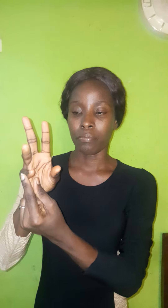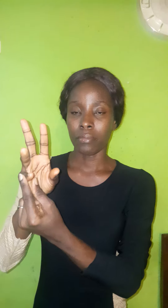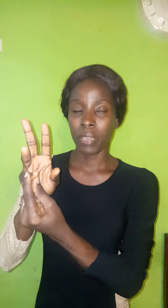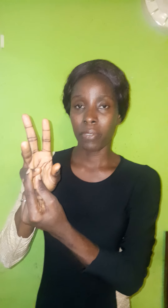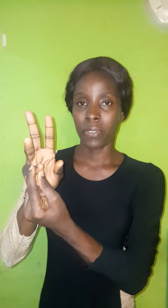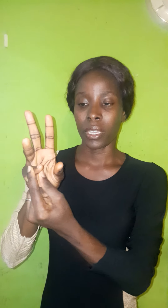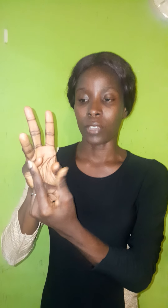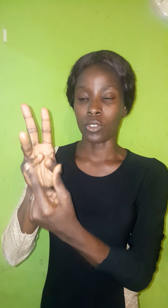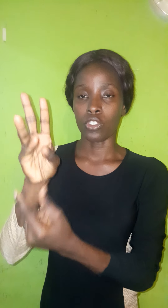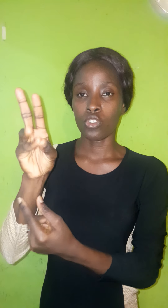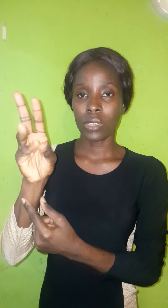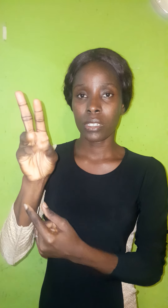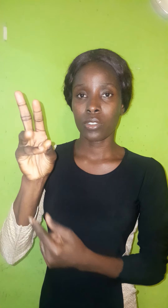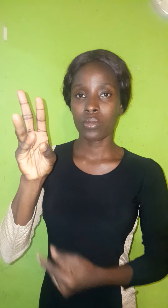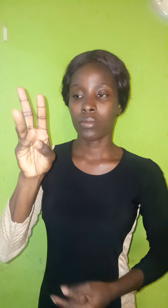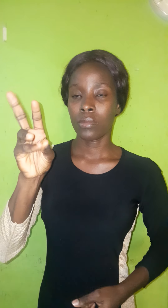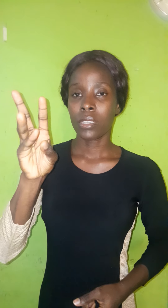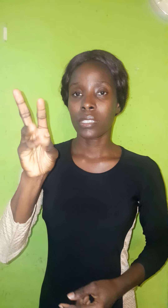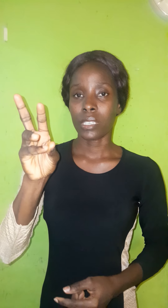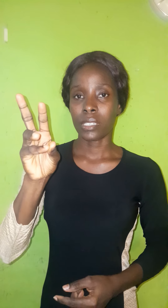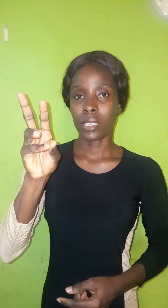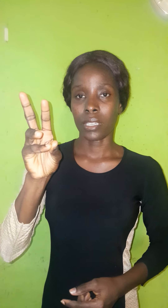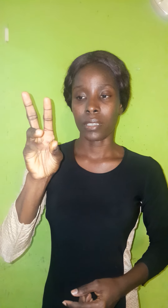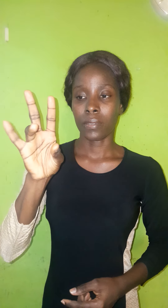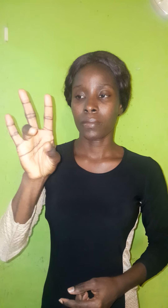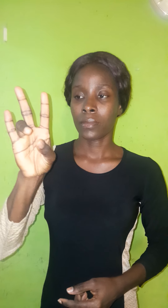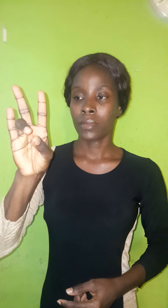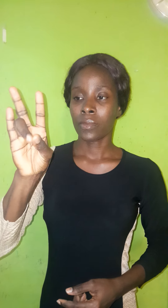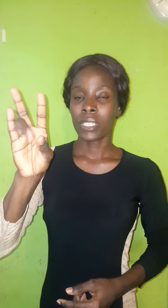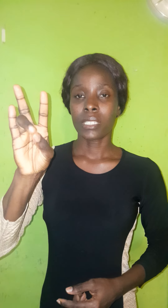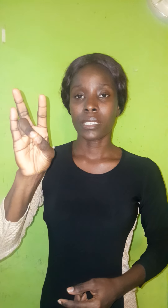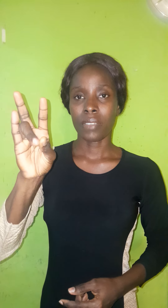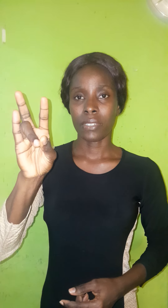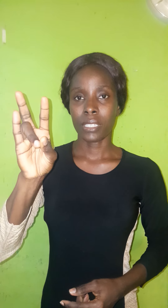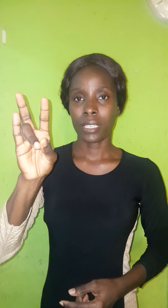baby finger. So you twist it to 16, 17,